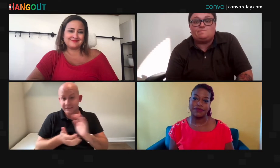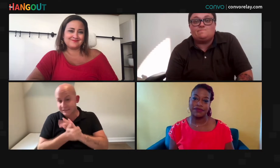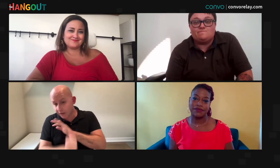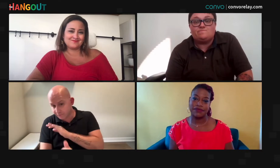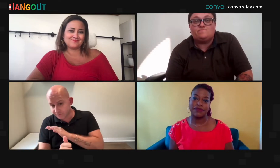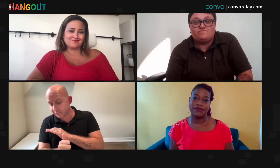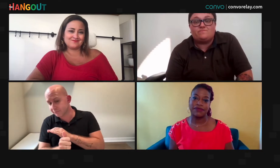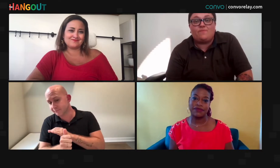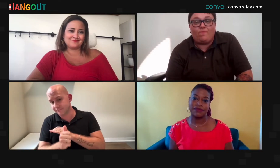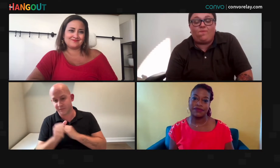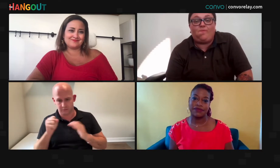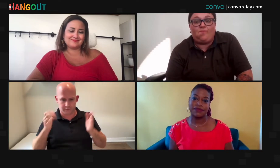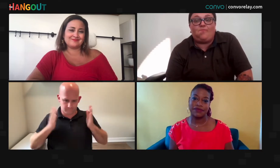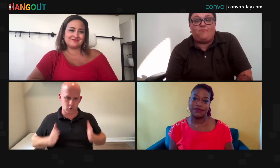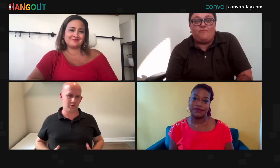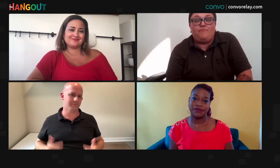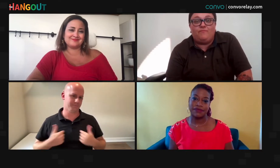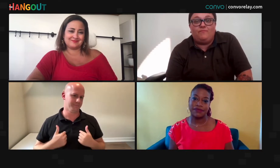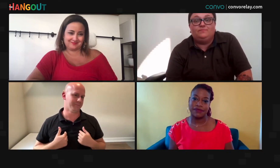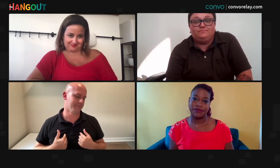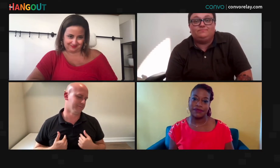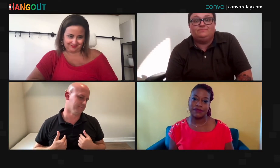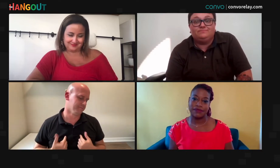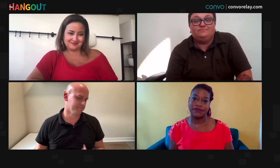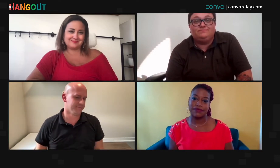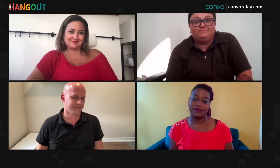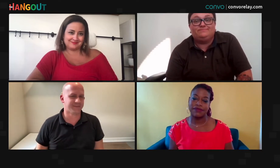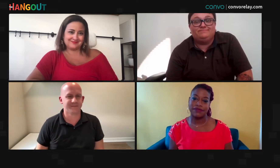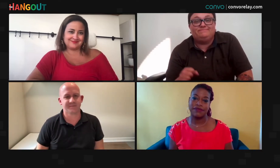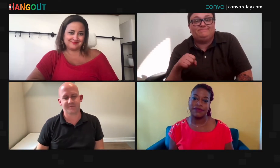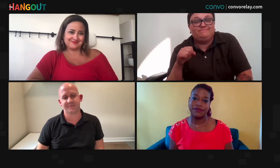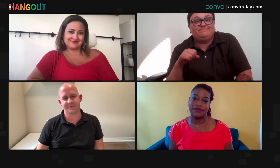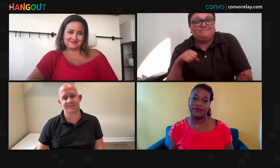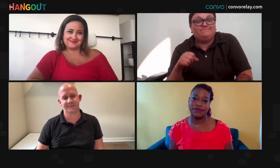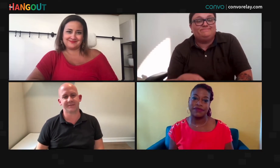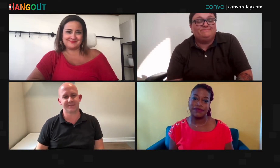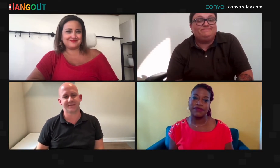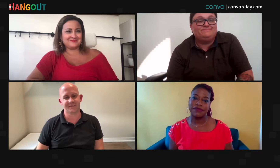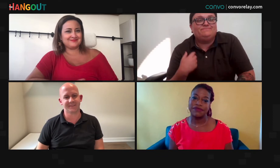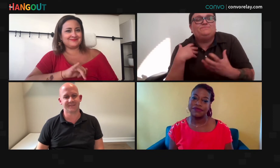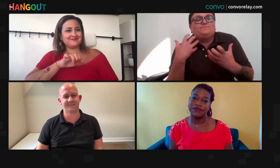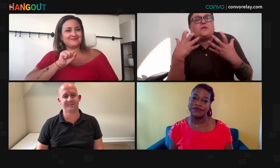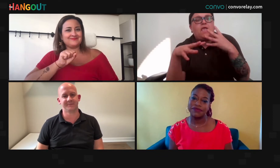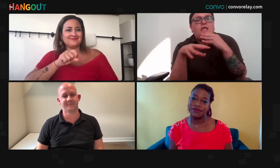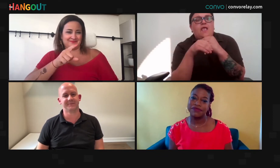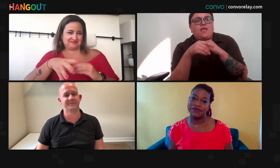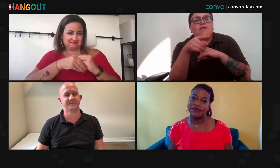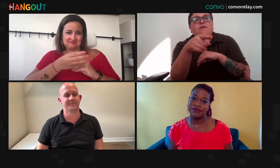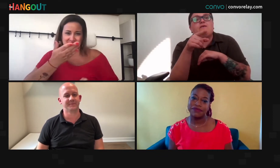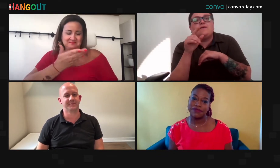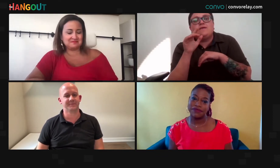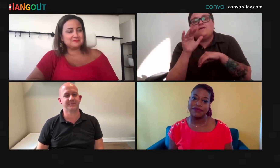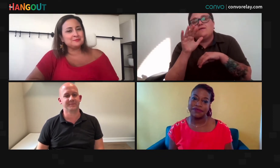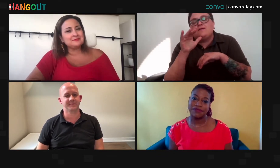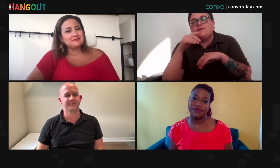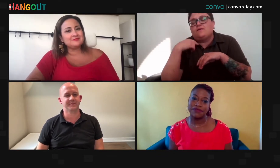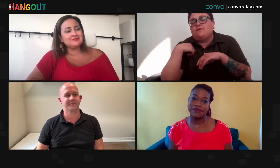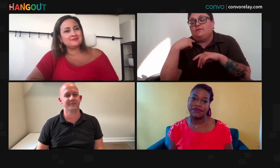information, and it changes our skill set and improves me as a person. This is Leesa. I wanted to